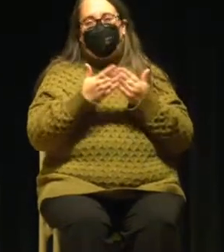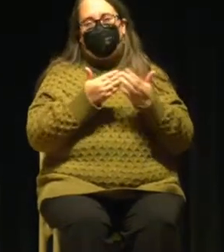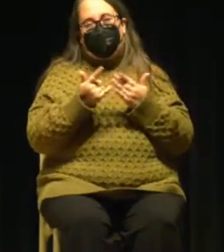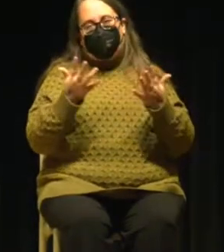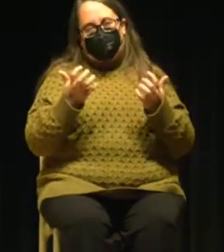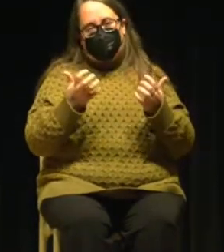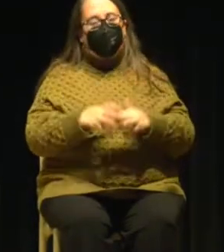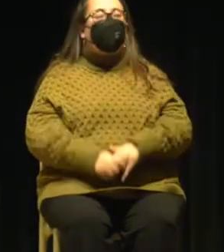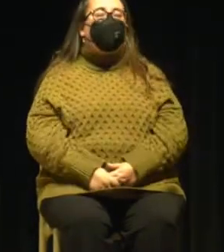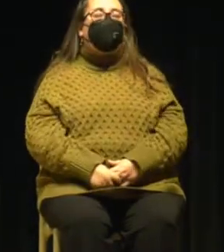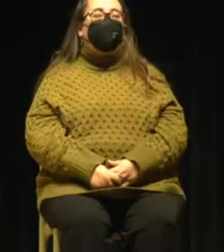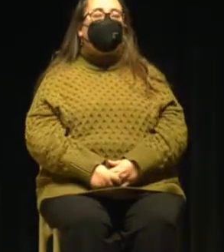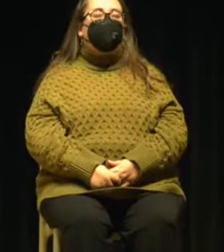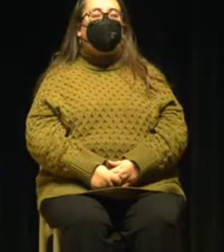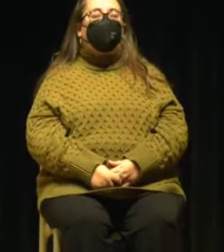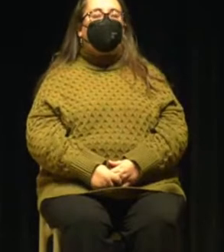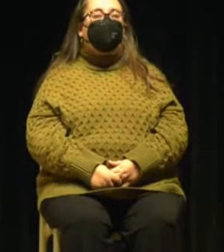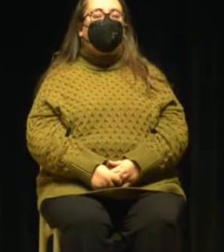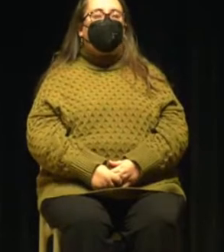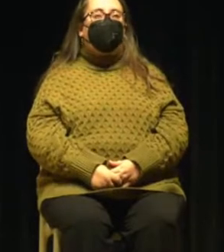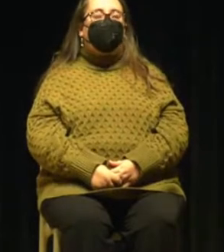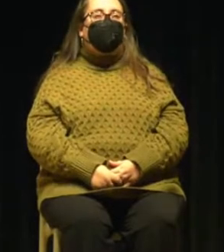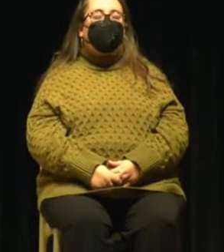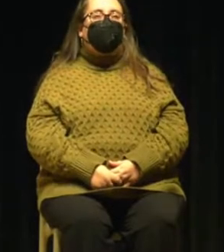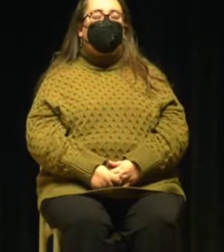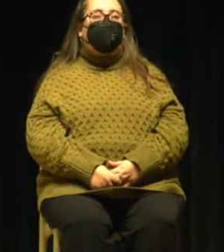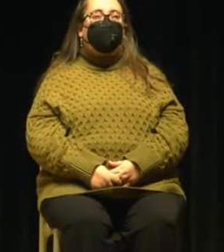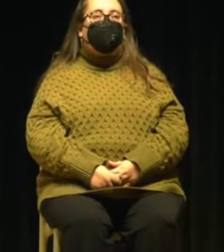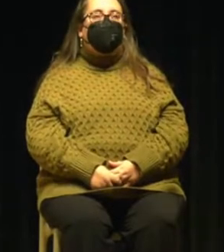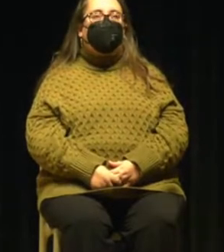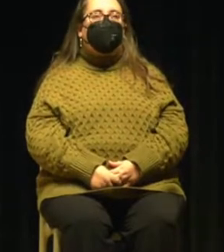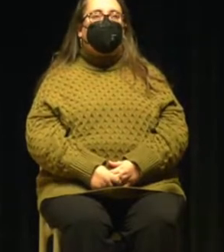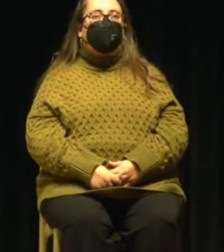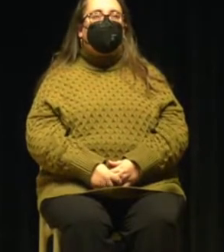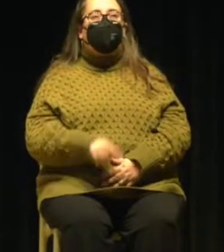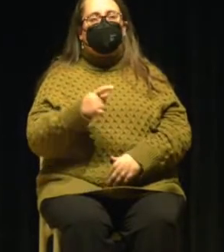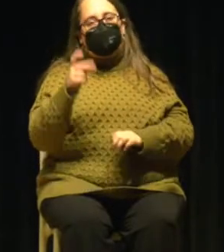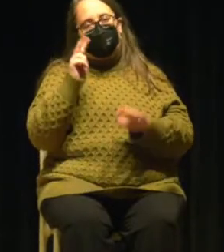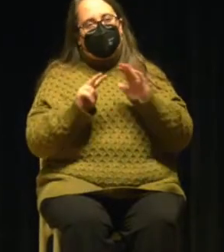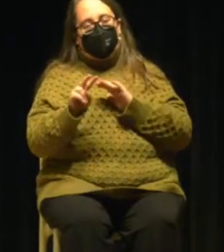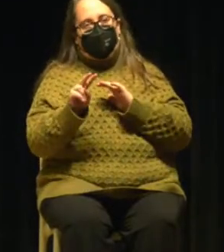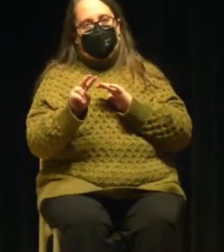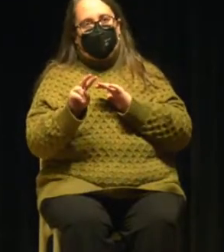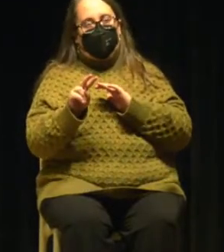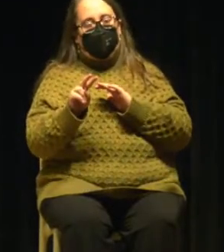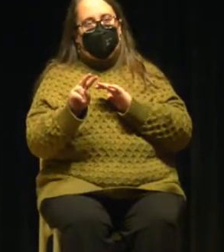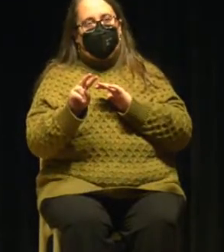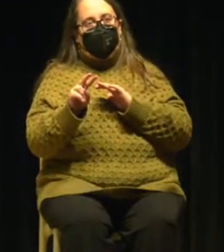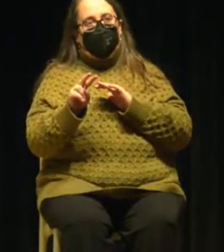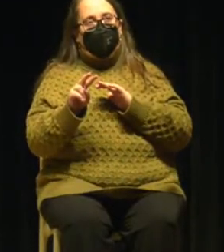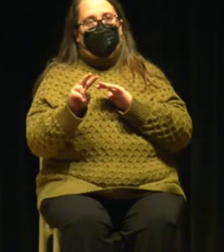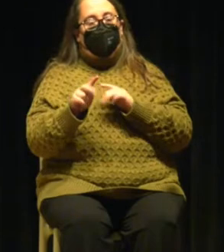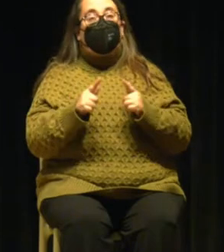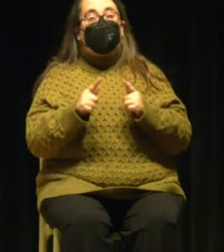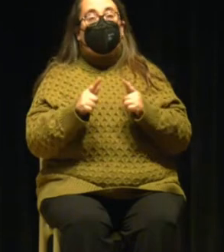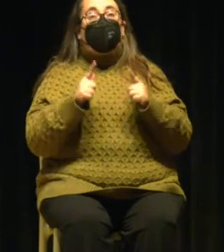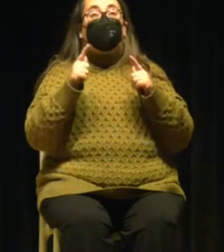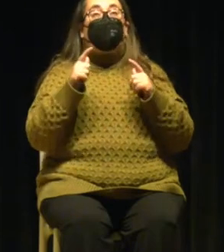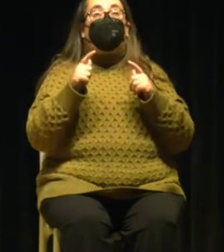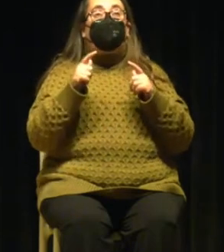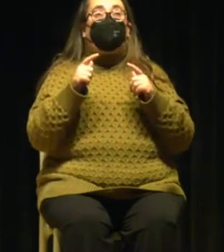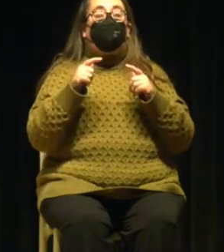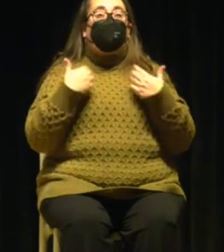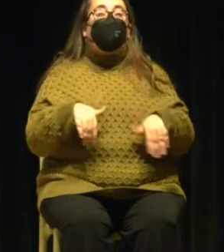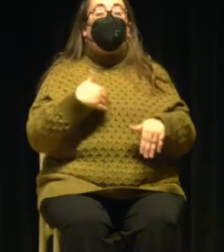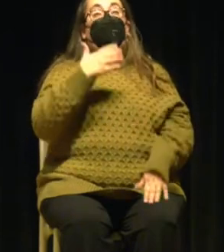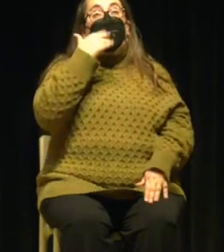they want. And never in their imagination did they think that the greatest country in the world would feed